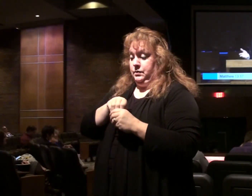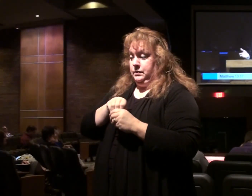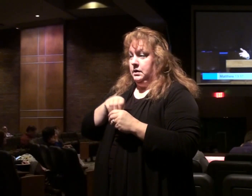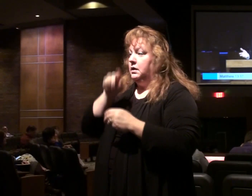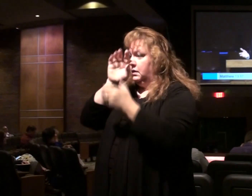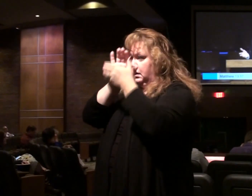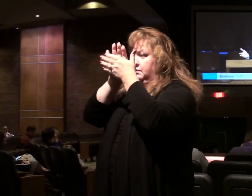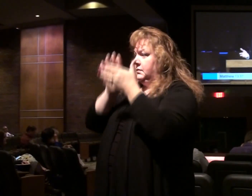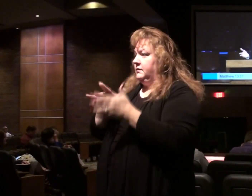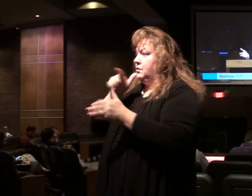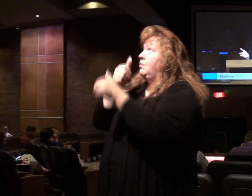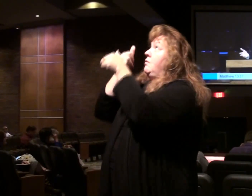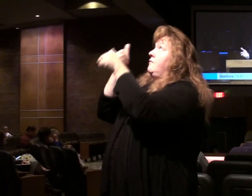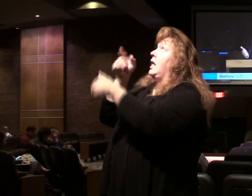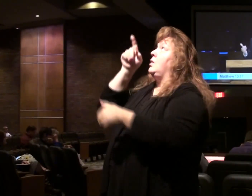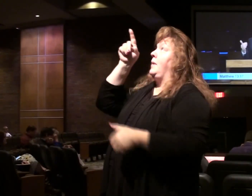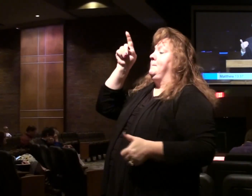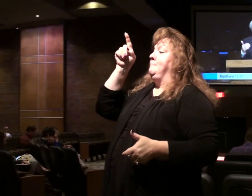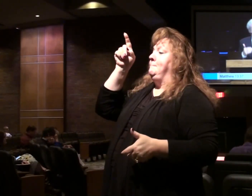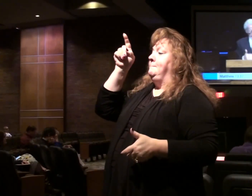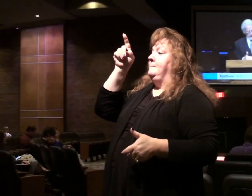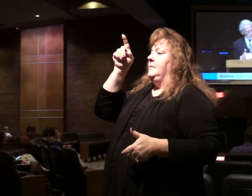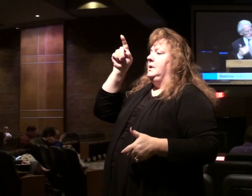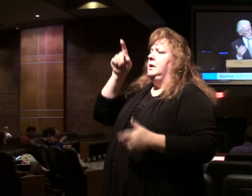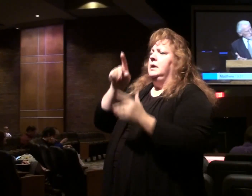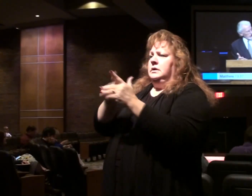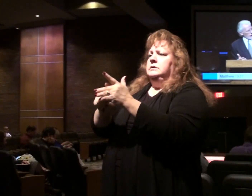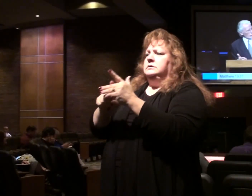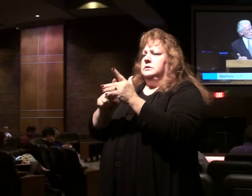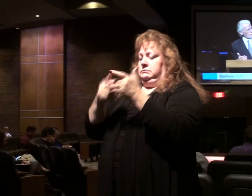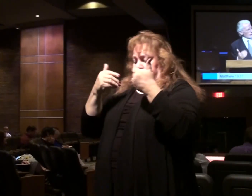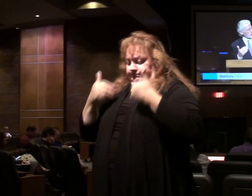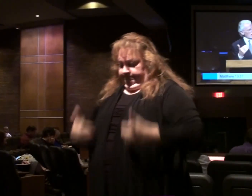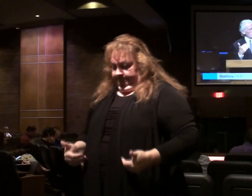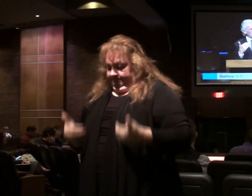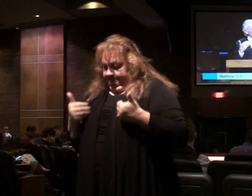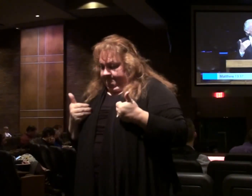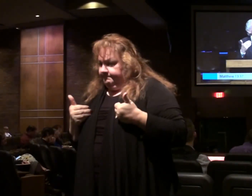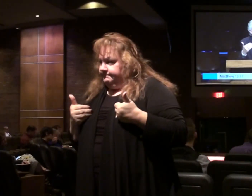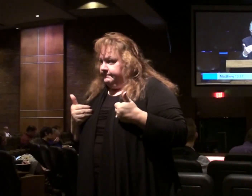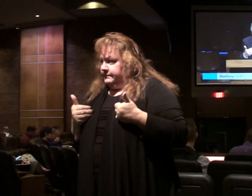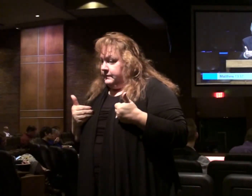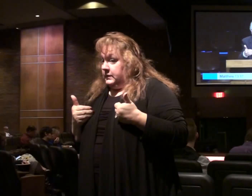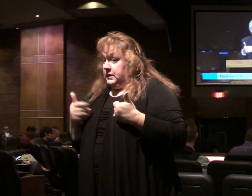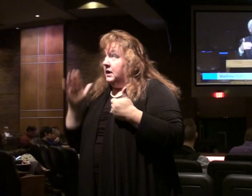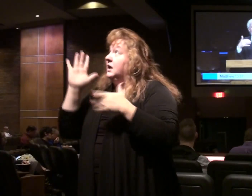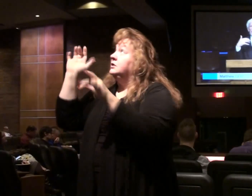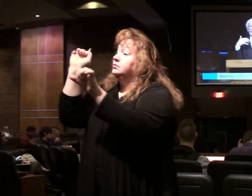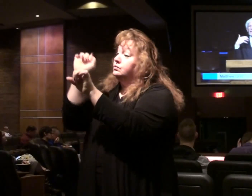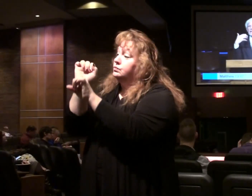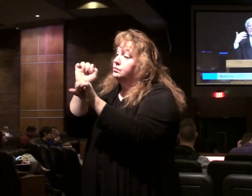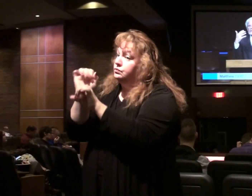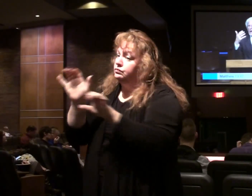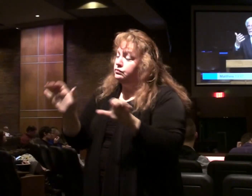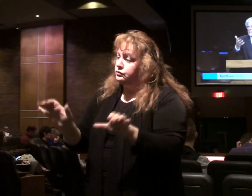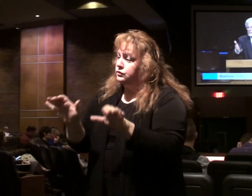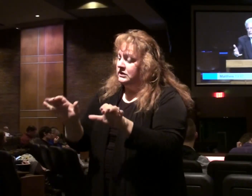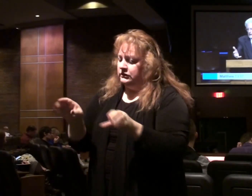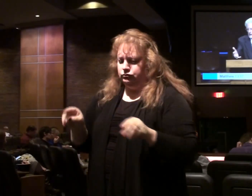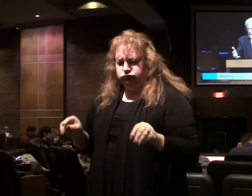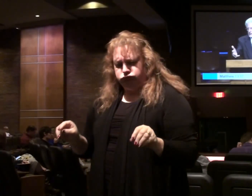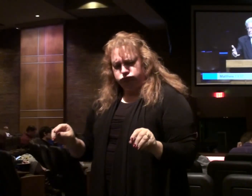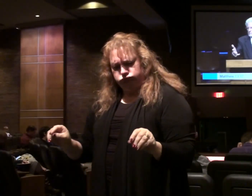followers. So he begins with himself, but the ministry that he had in